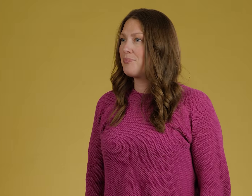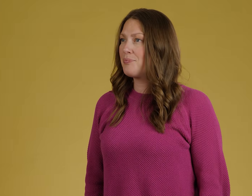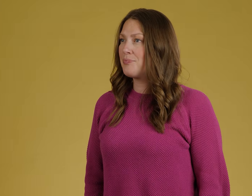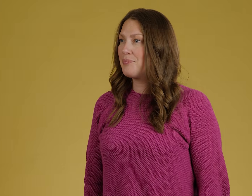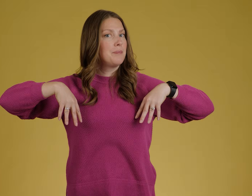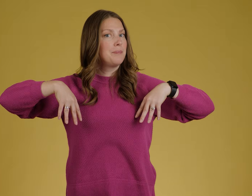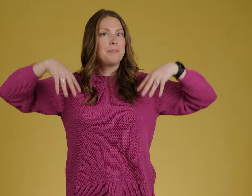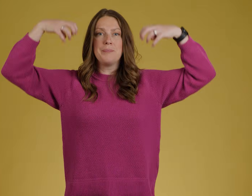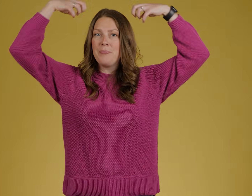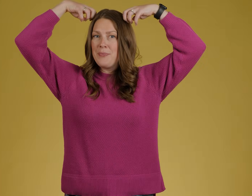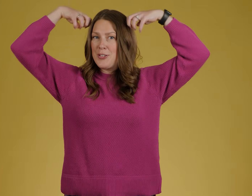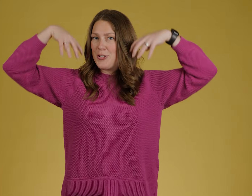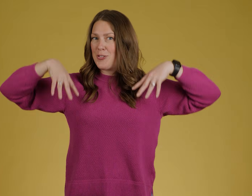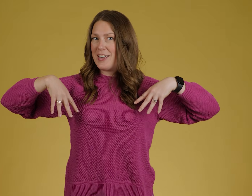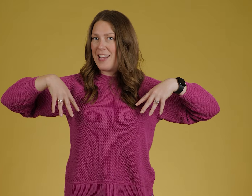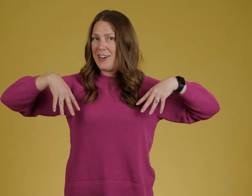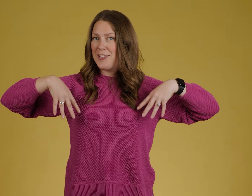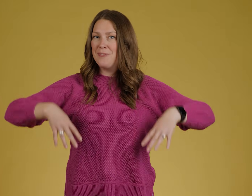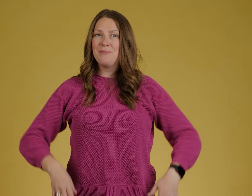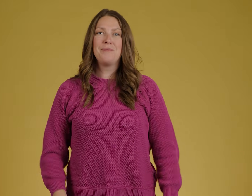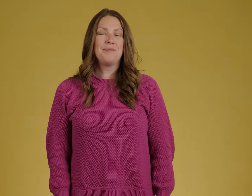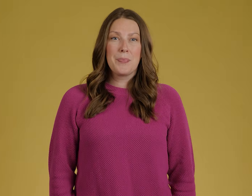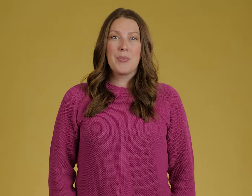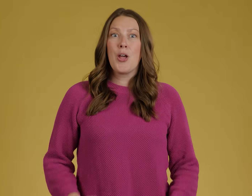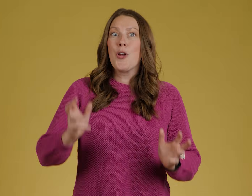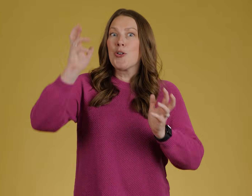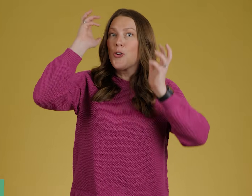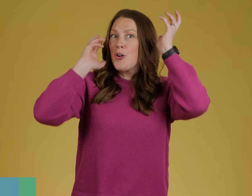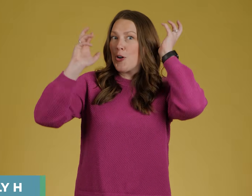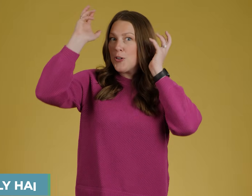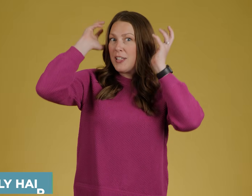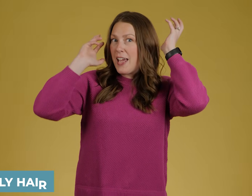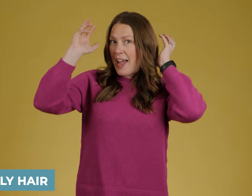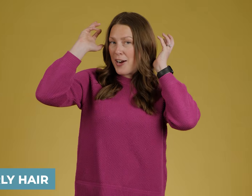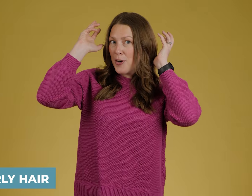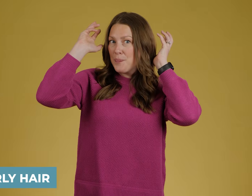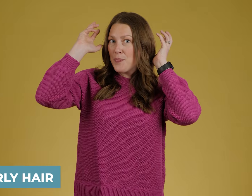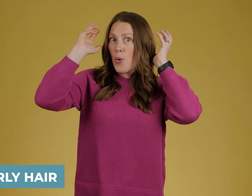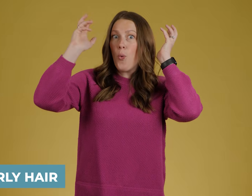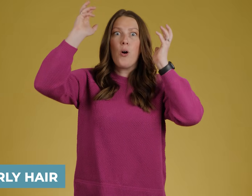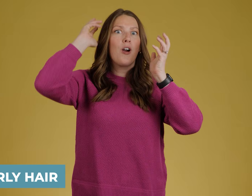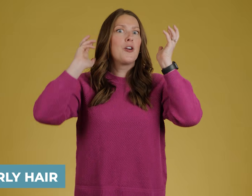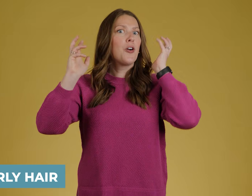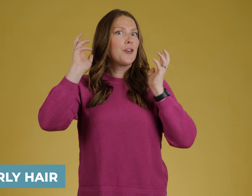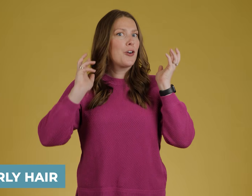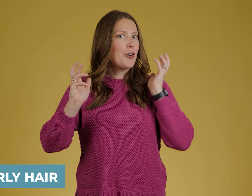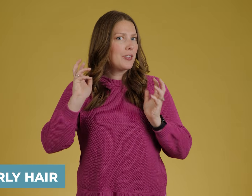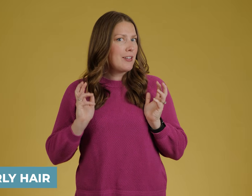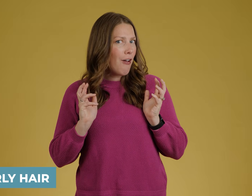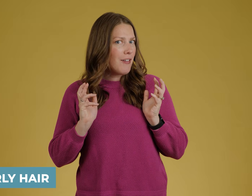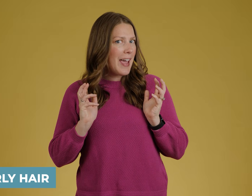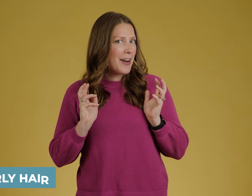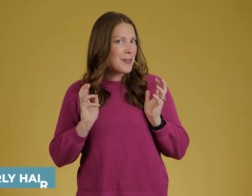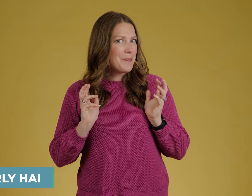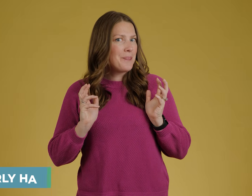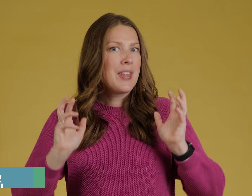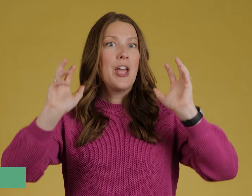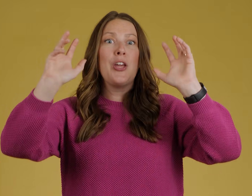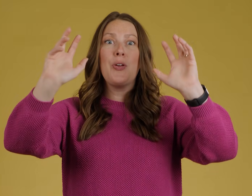the hair. Straight hair. Curly hair or curly long hair. You have